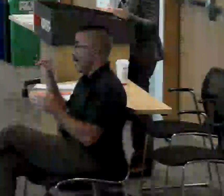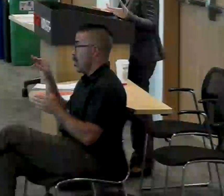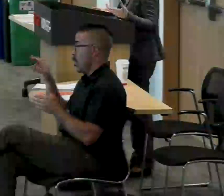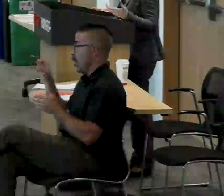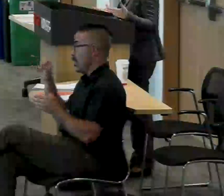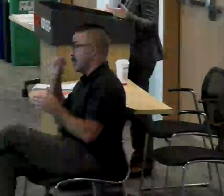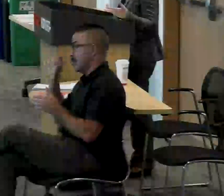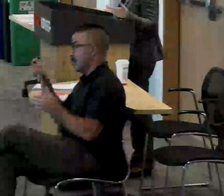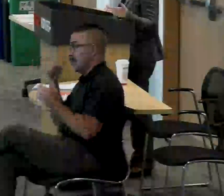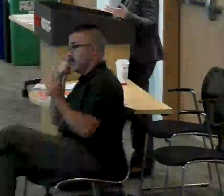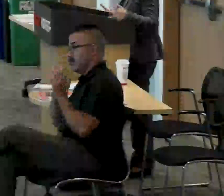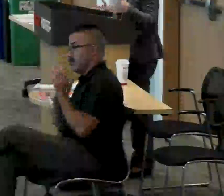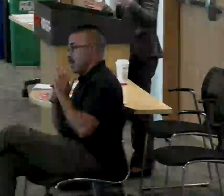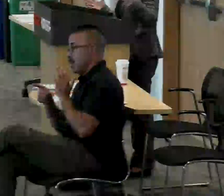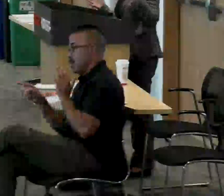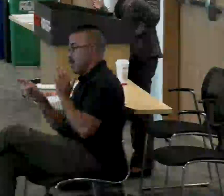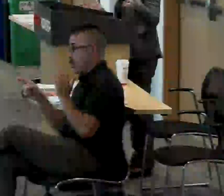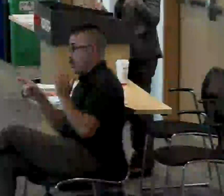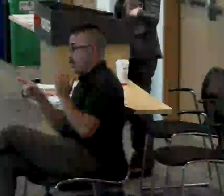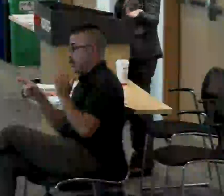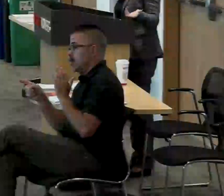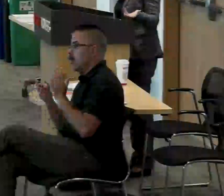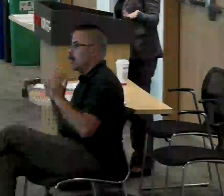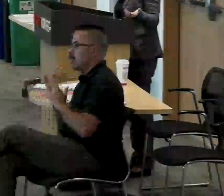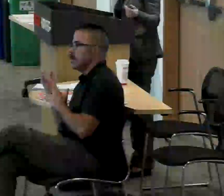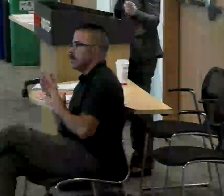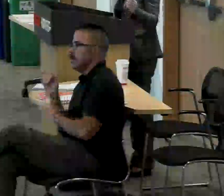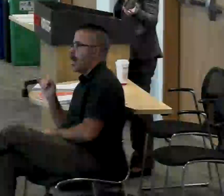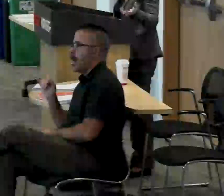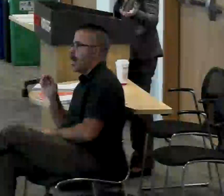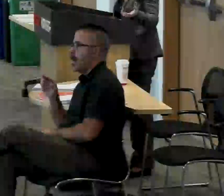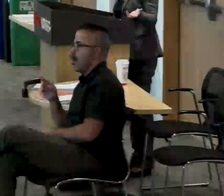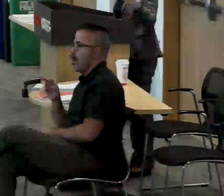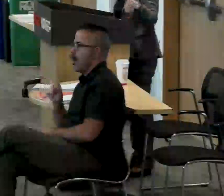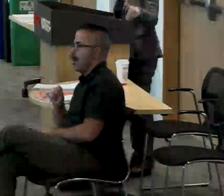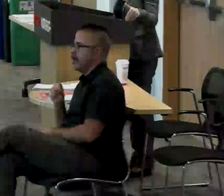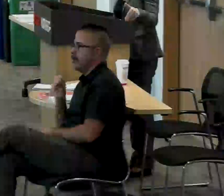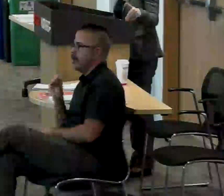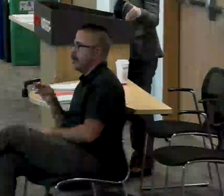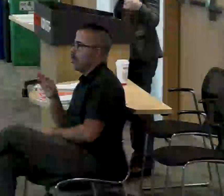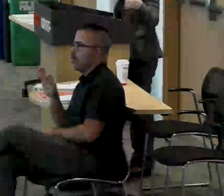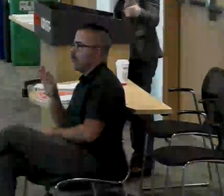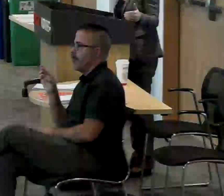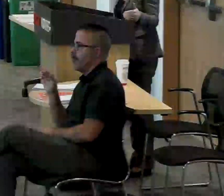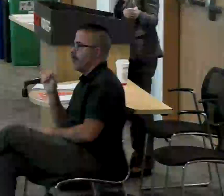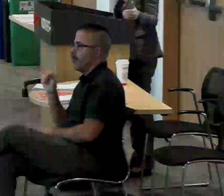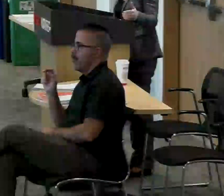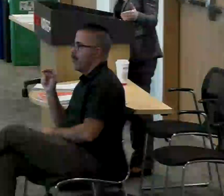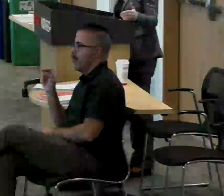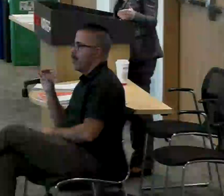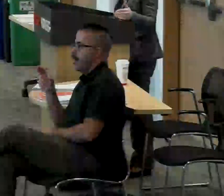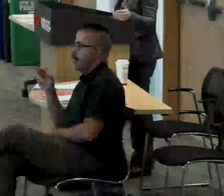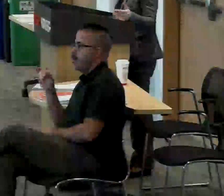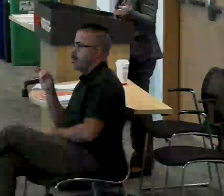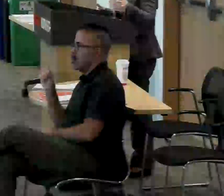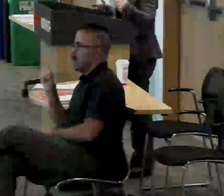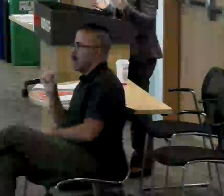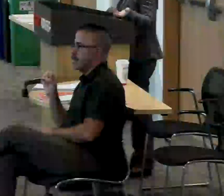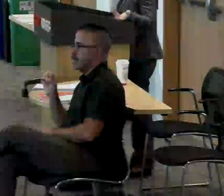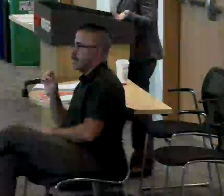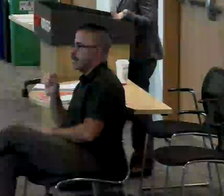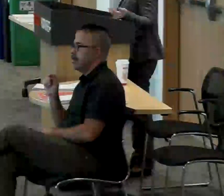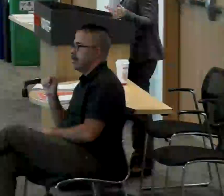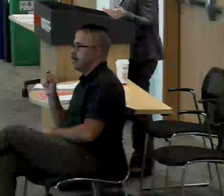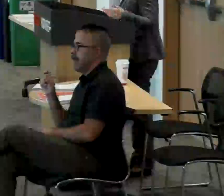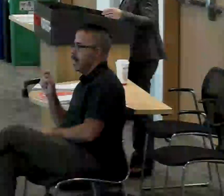a non-qualified disability expense is through an IRS, or a franchise tax board here in California. That's the state income taxes, through some